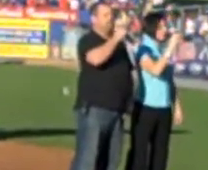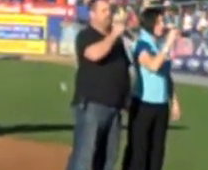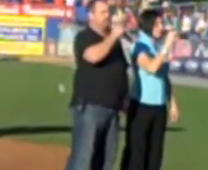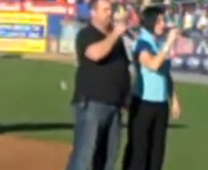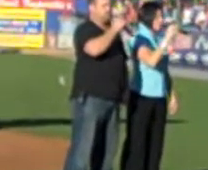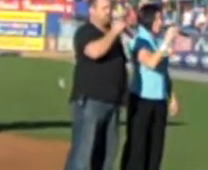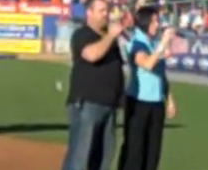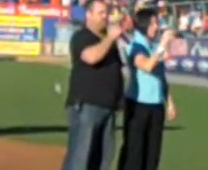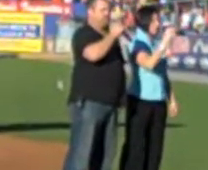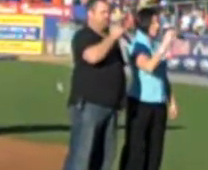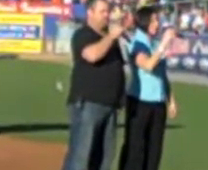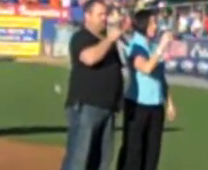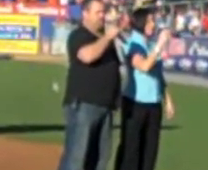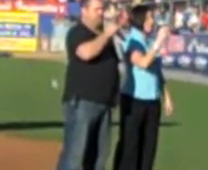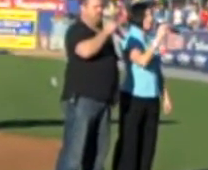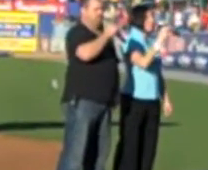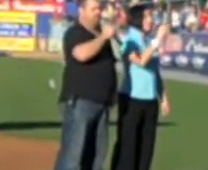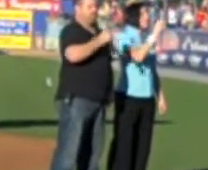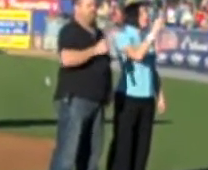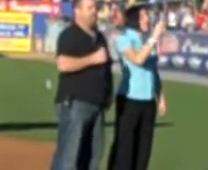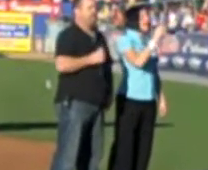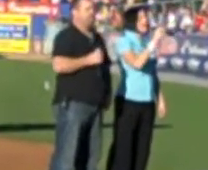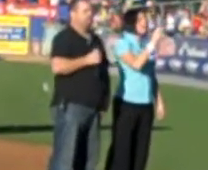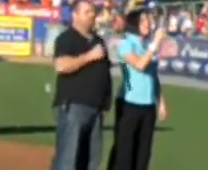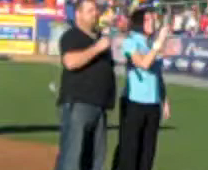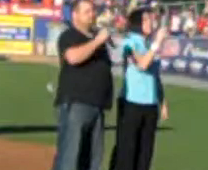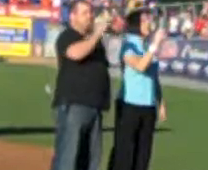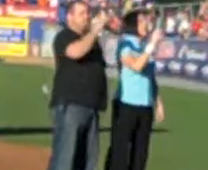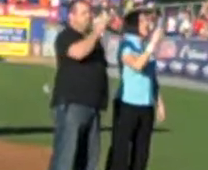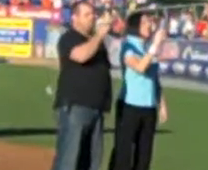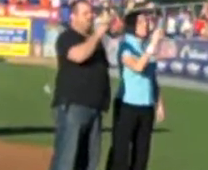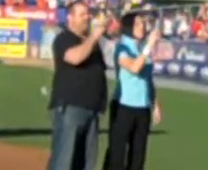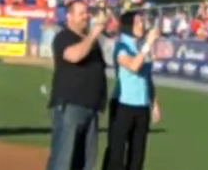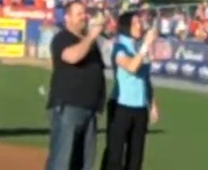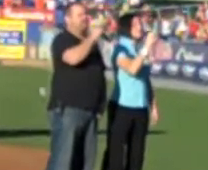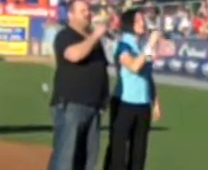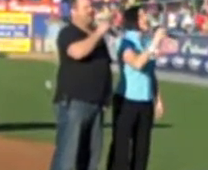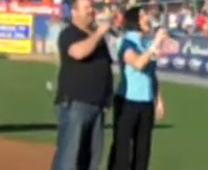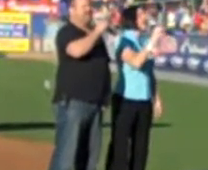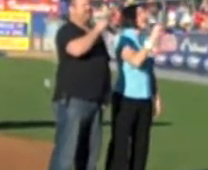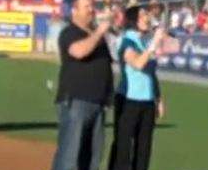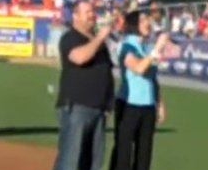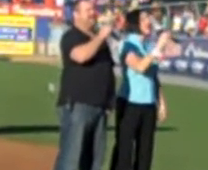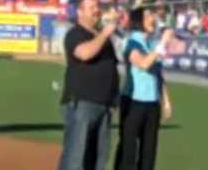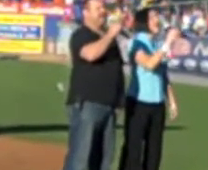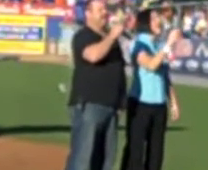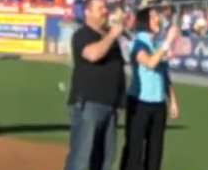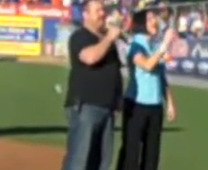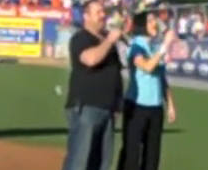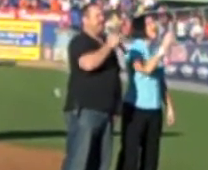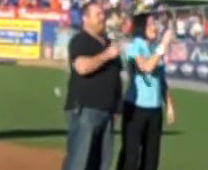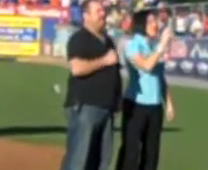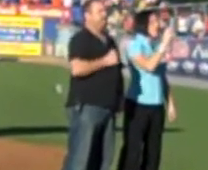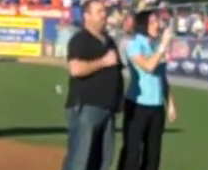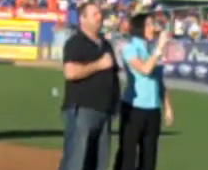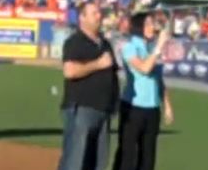streaming? And the rocket's red glare, the bombs